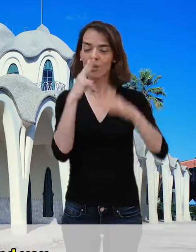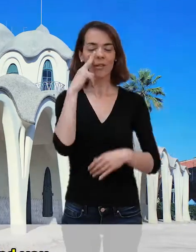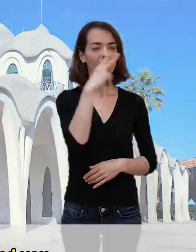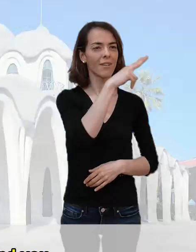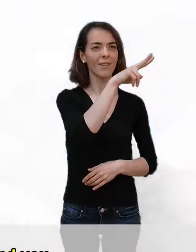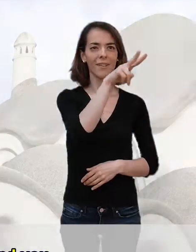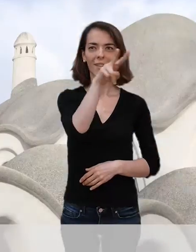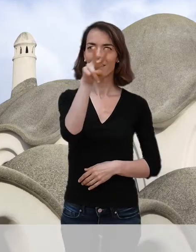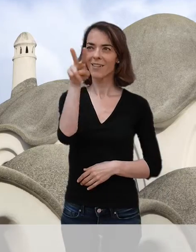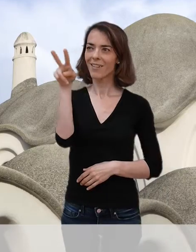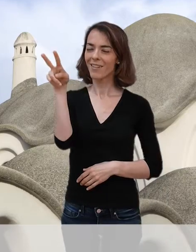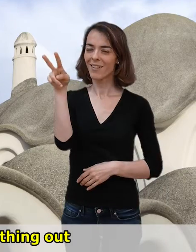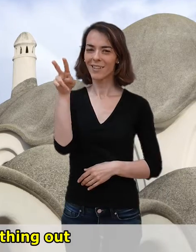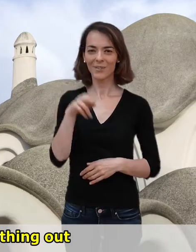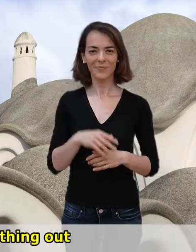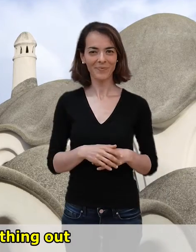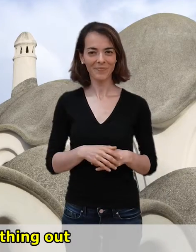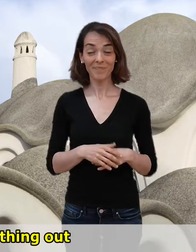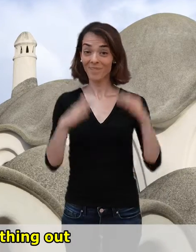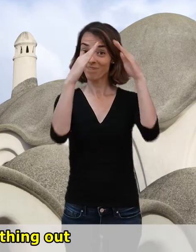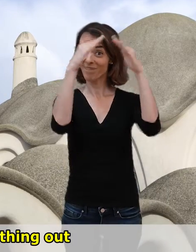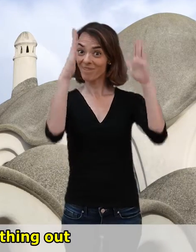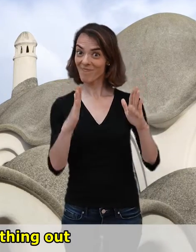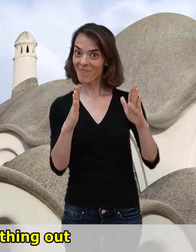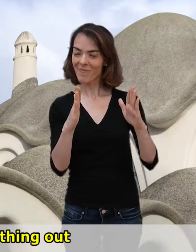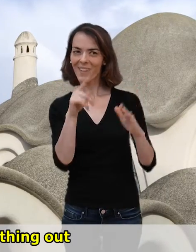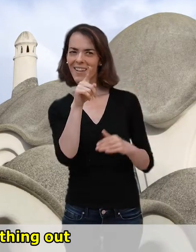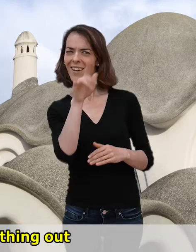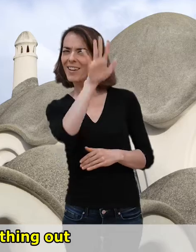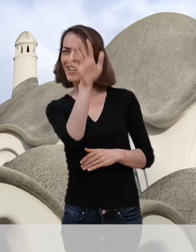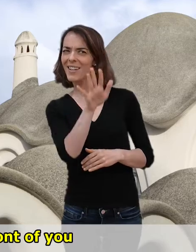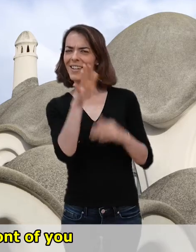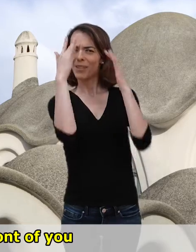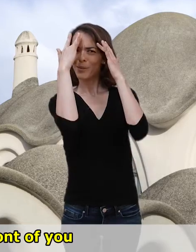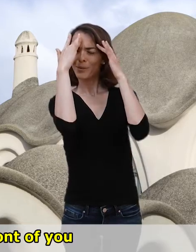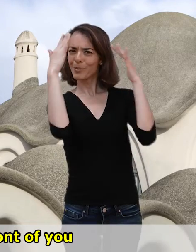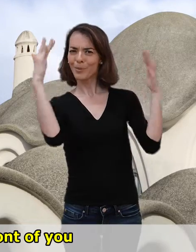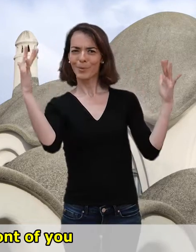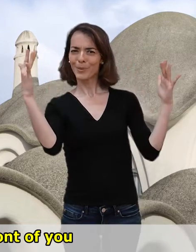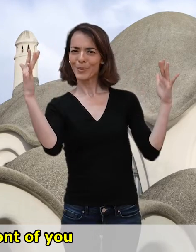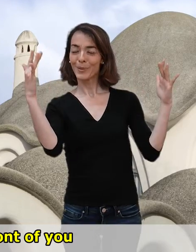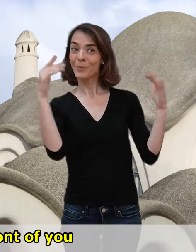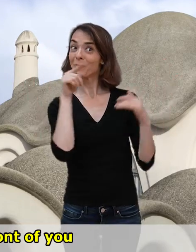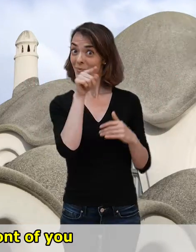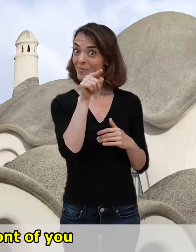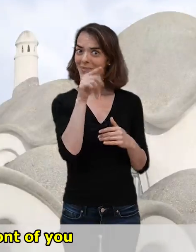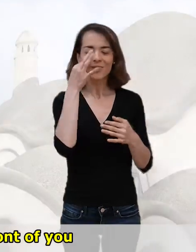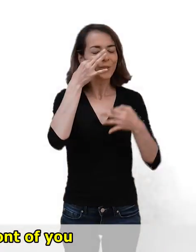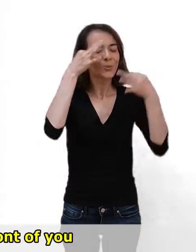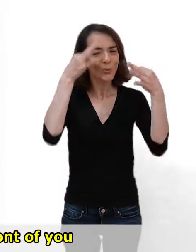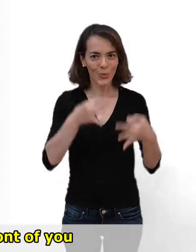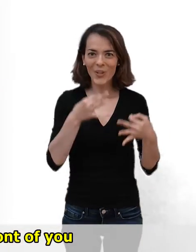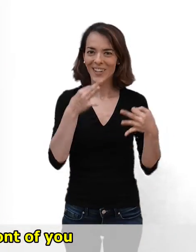look around you. Although it looks like something out of a fantasy world, this beautiful building in front of you